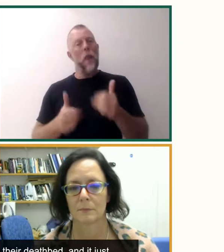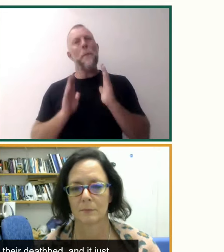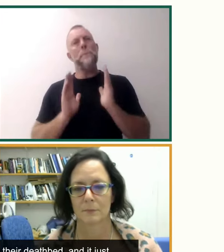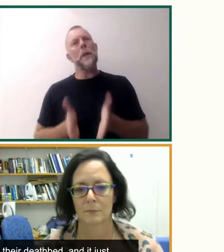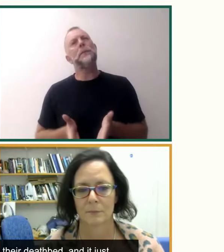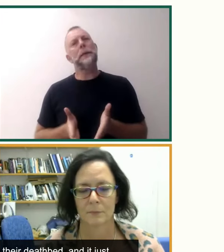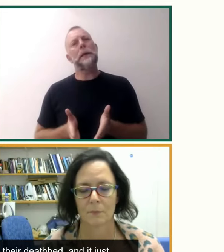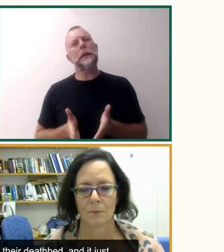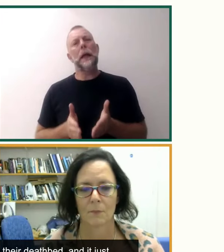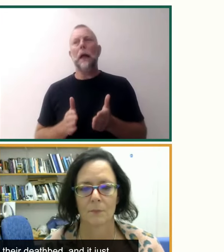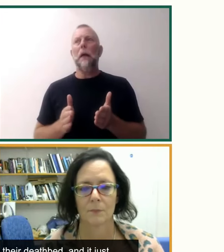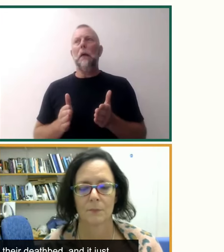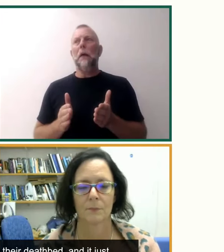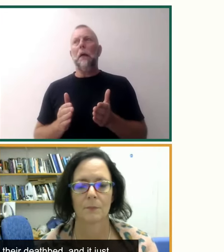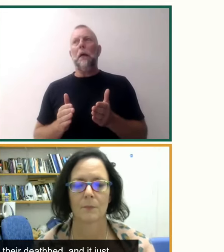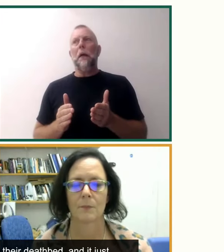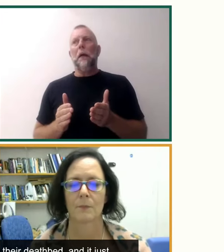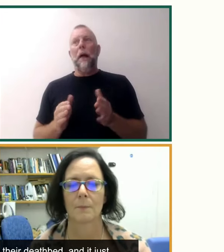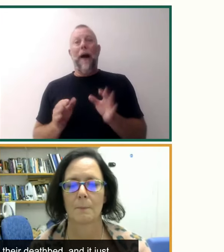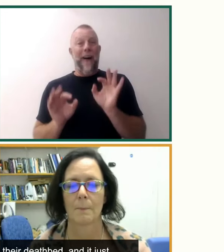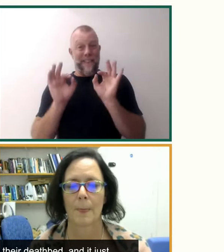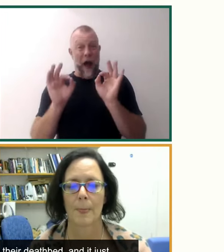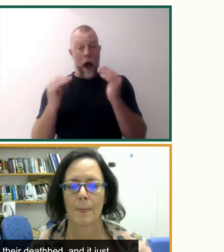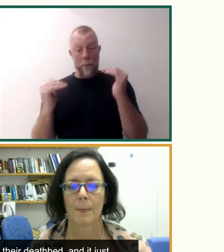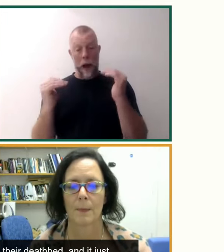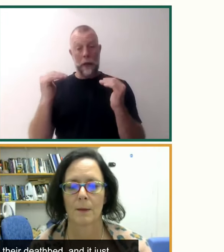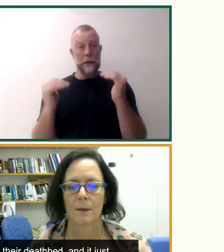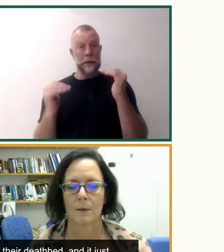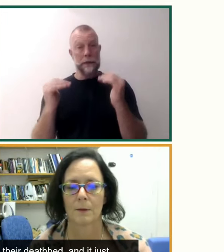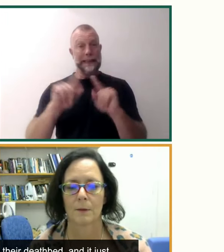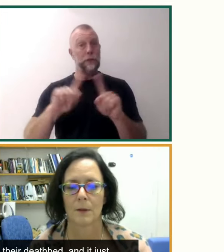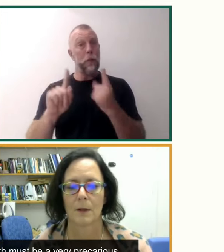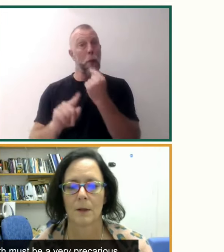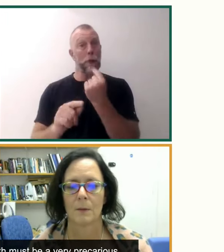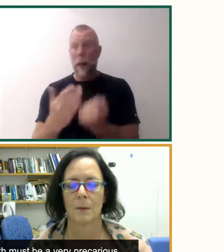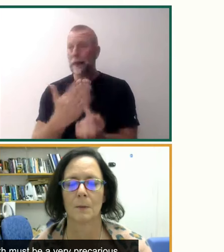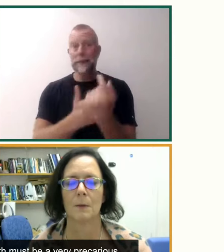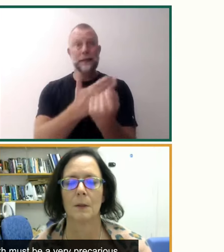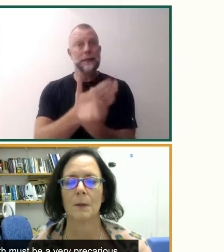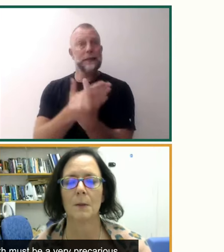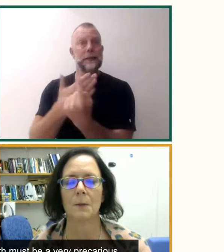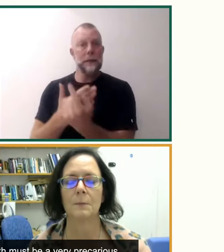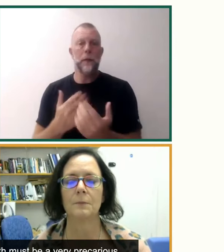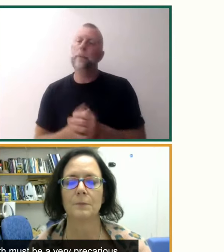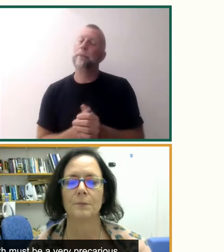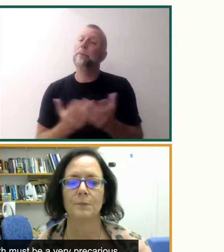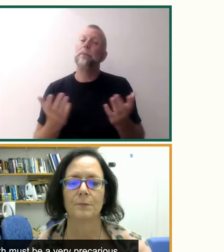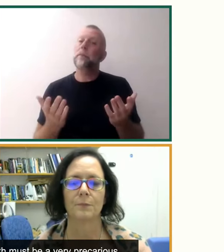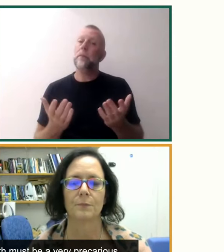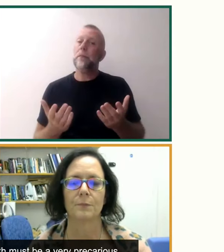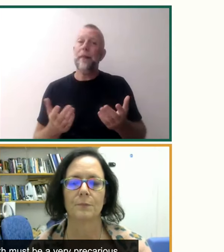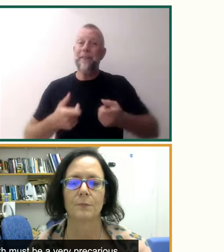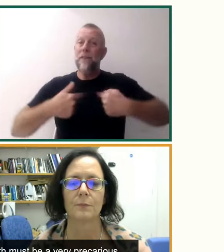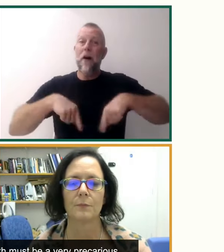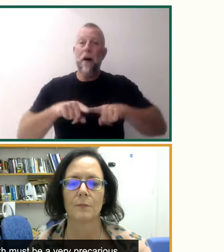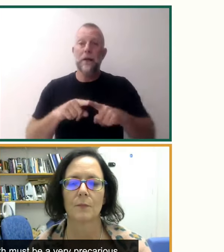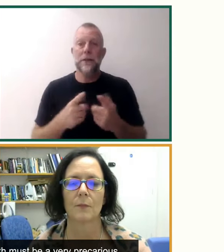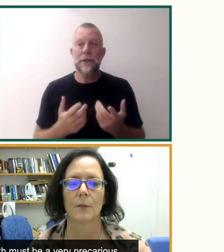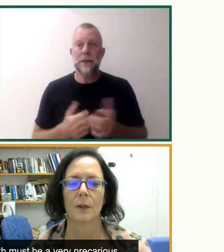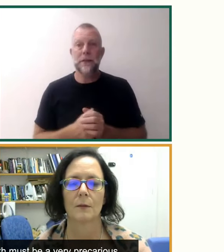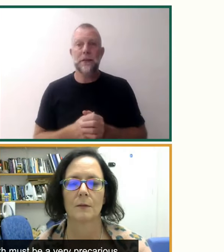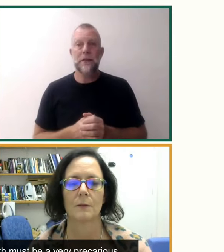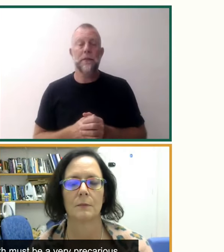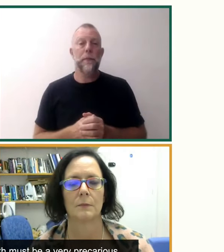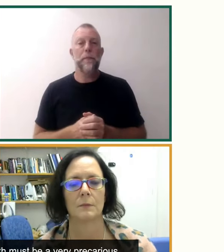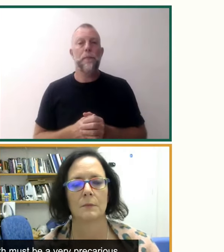very precarious balancing between lots of different possibilities that are open to us. You know, as was just